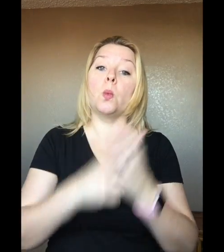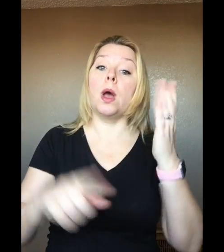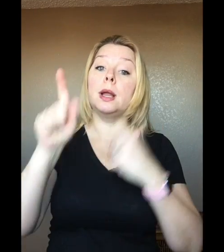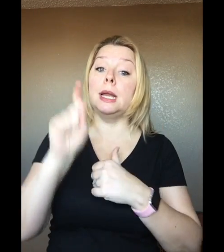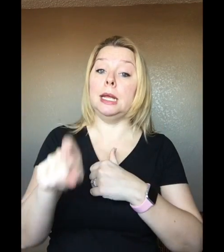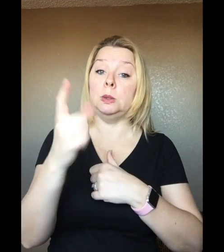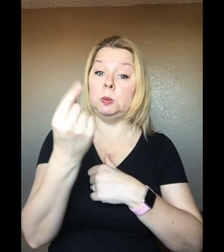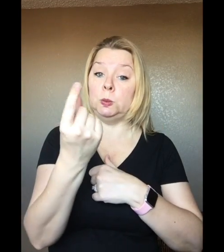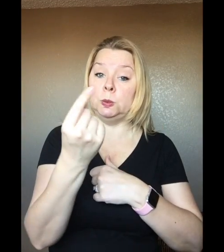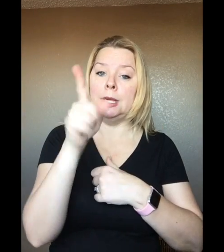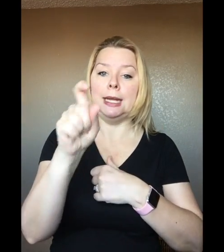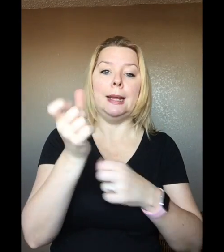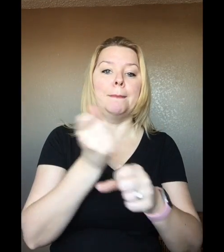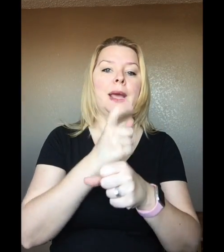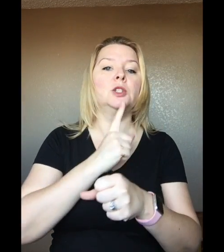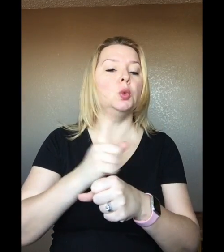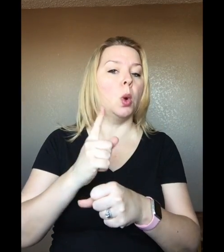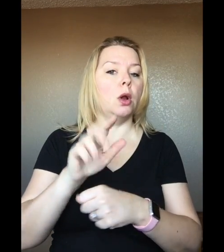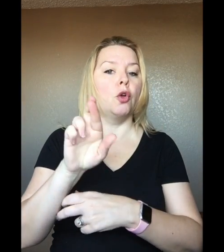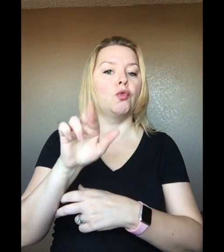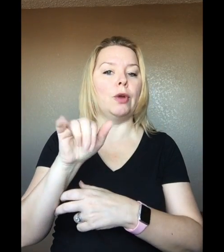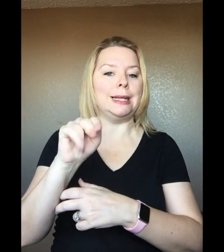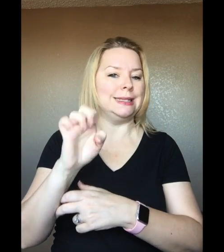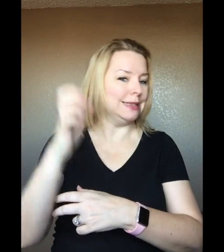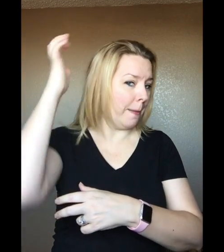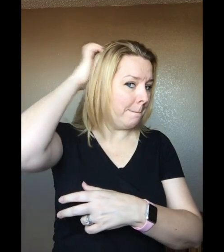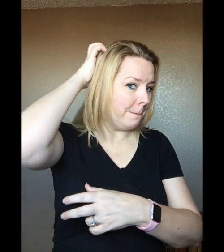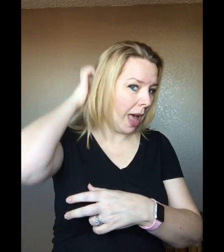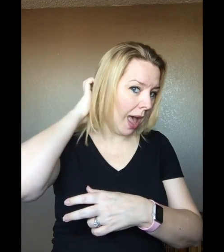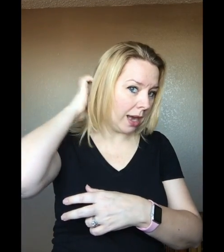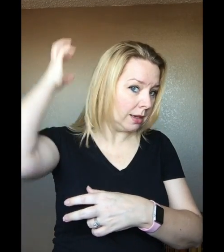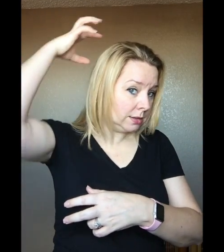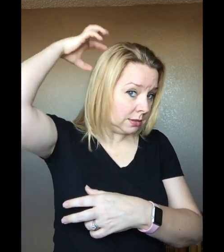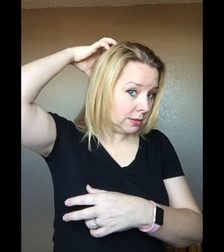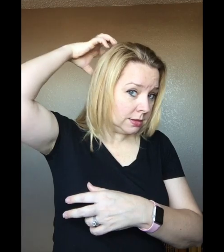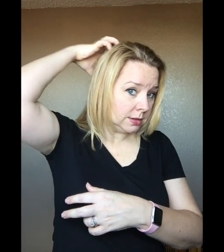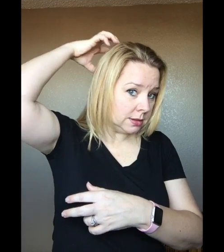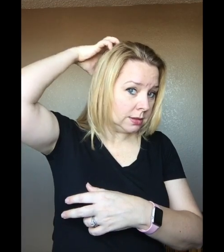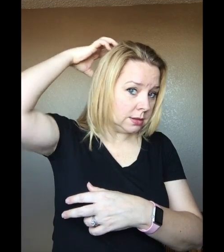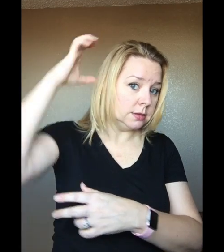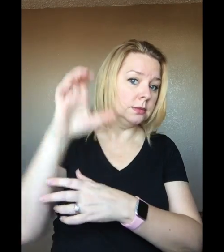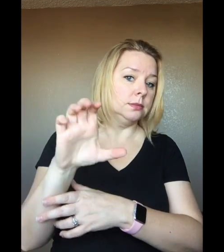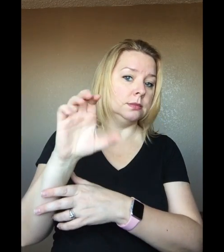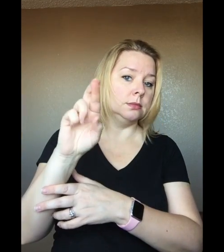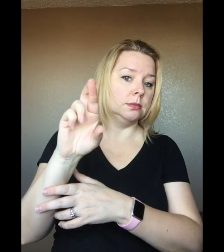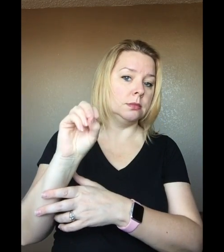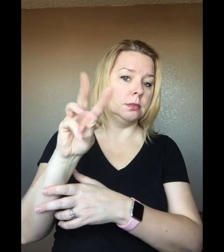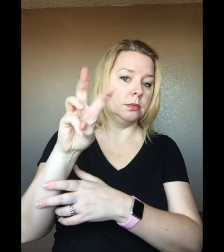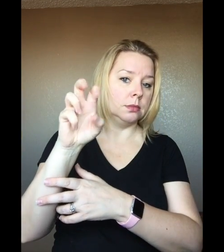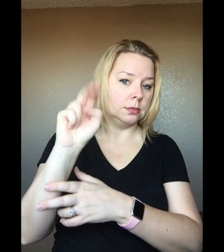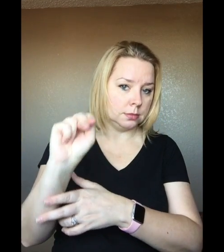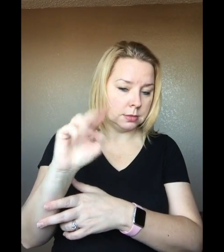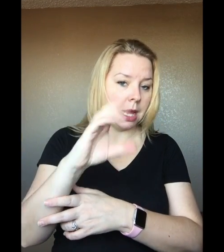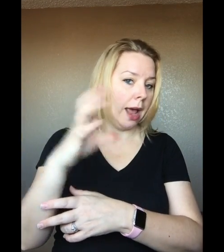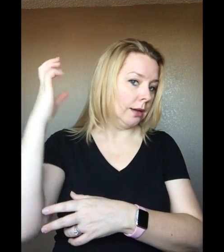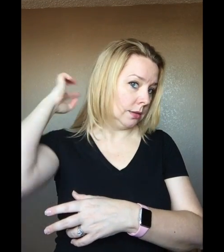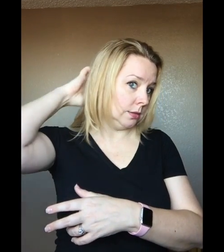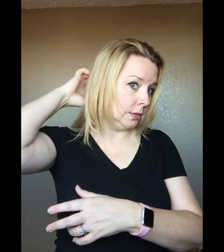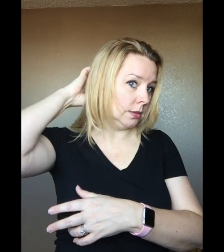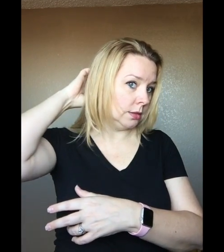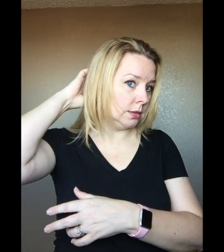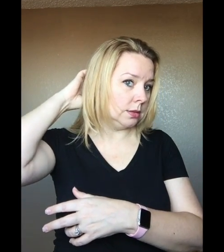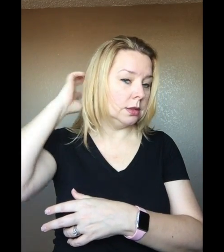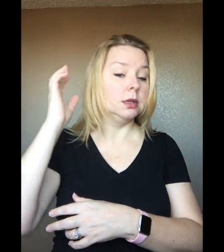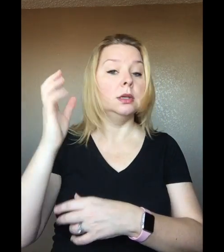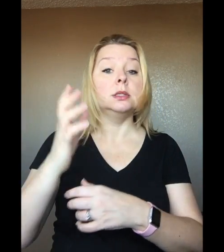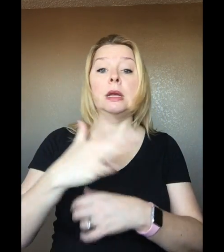So what we really need to do is make sure that we get our hair rinsed in the back. So on the crown of your head right here and